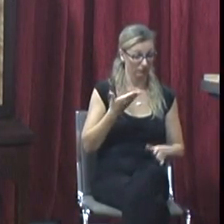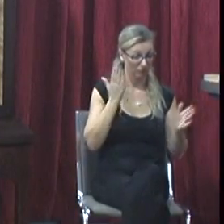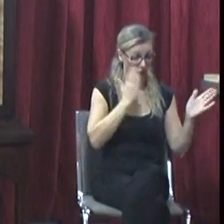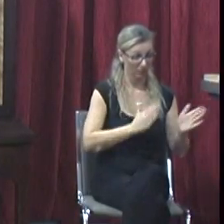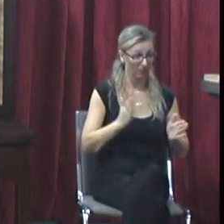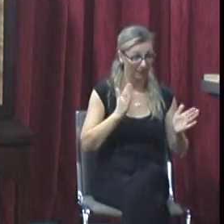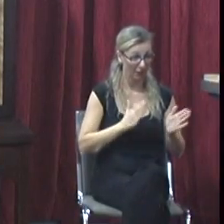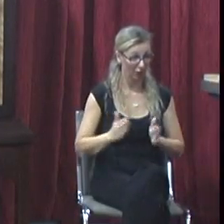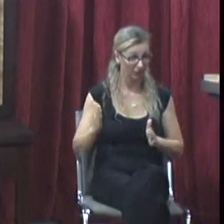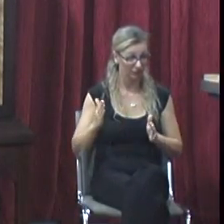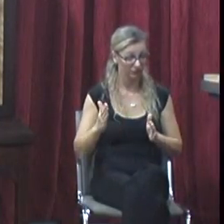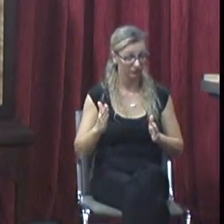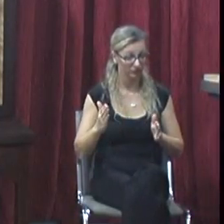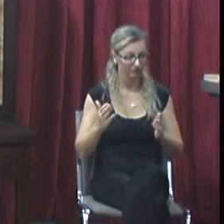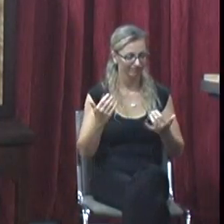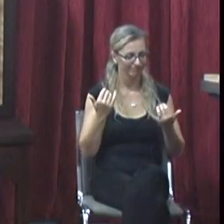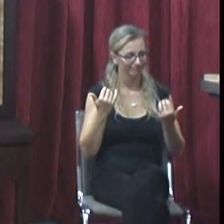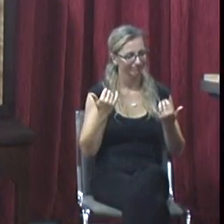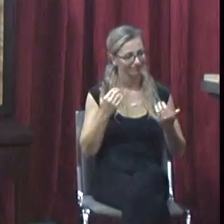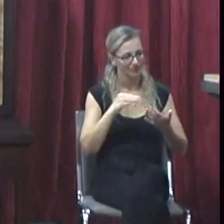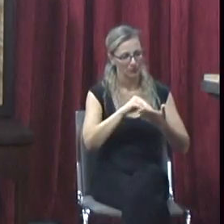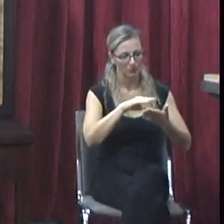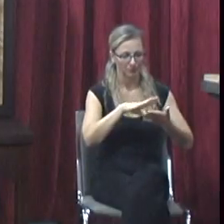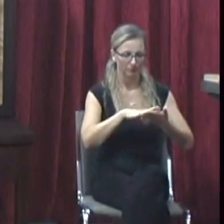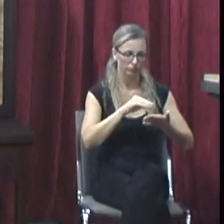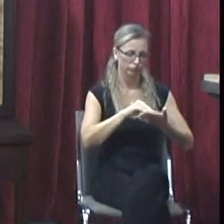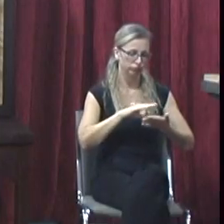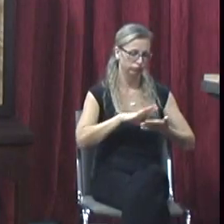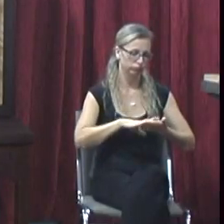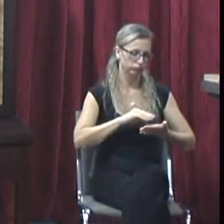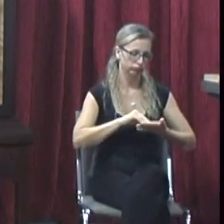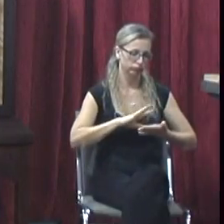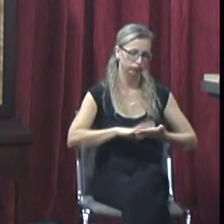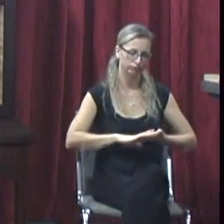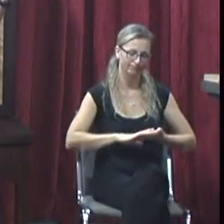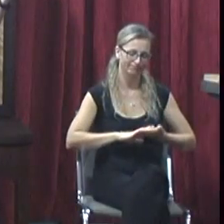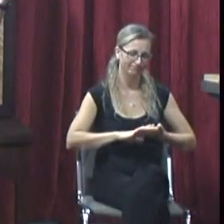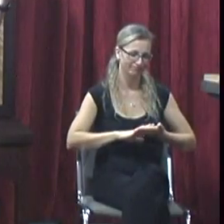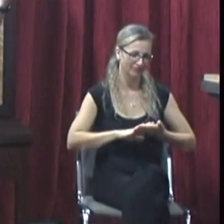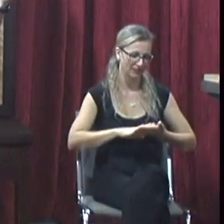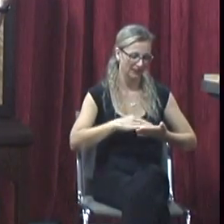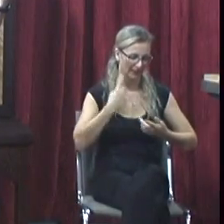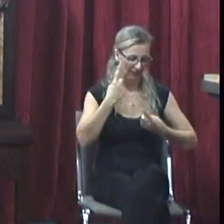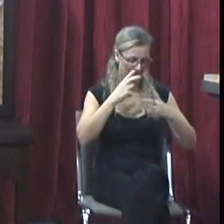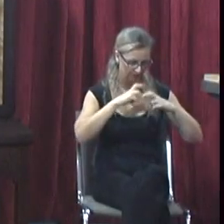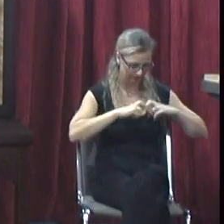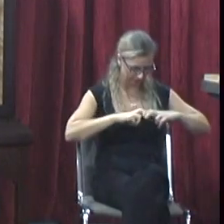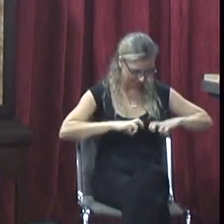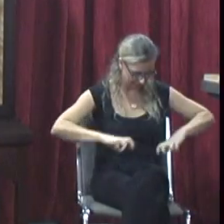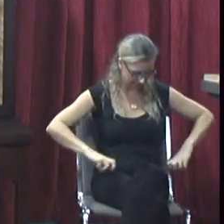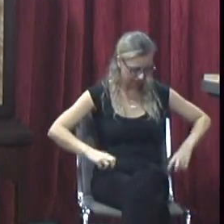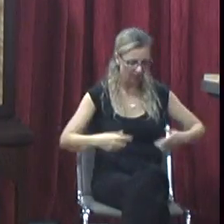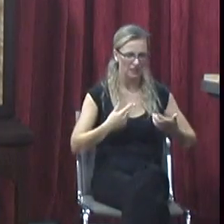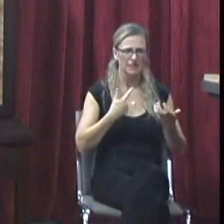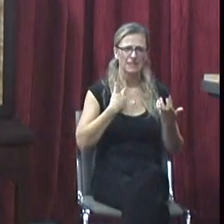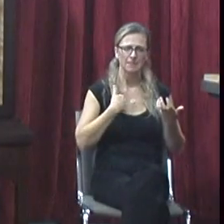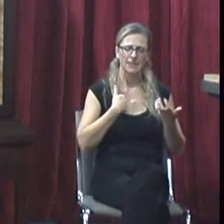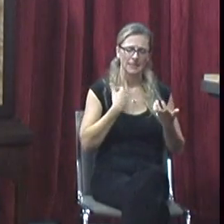take an inventory. Say, God, is there anything that belongs to you that I'm holding on